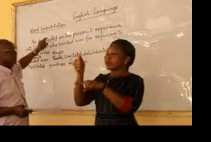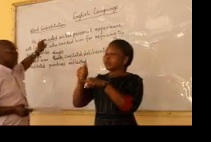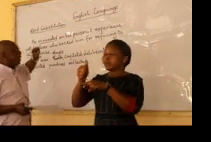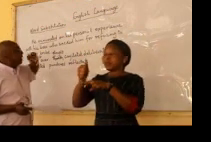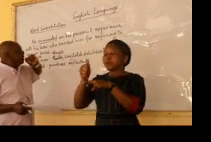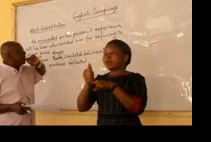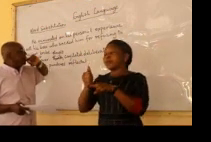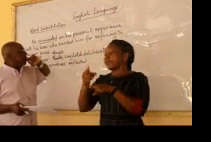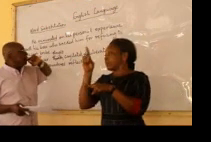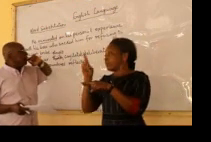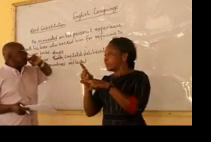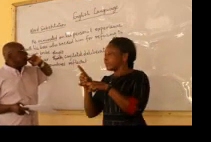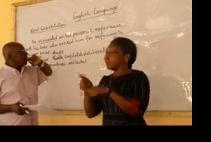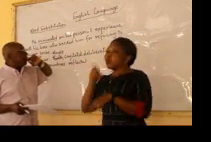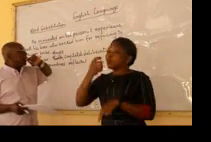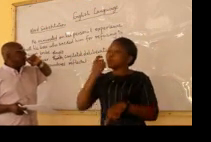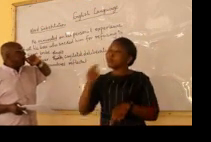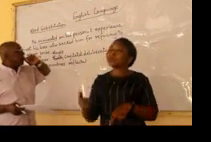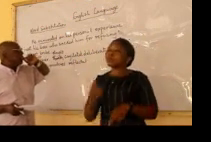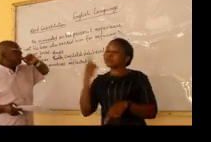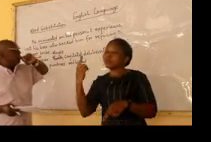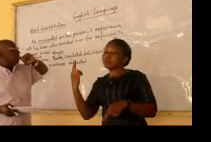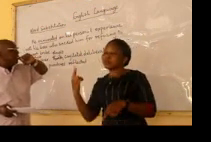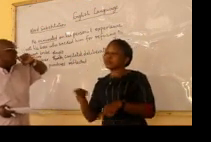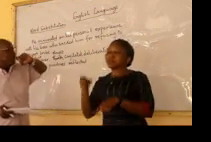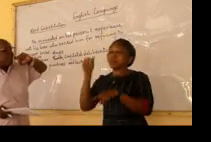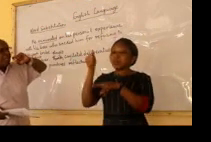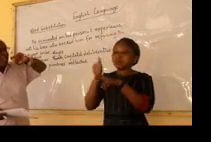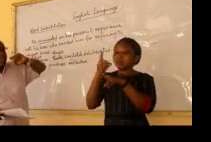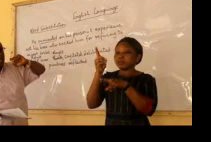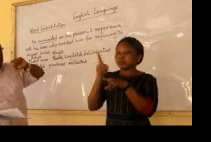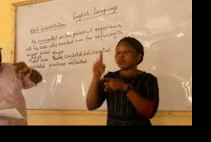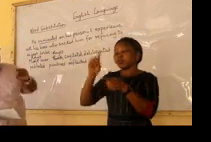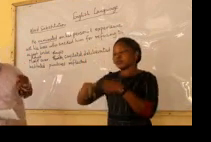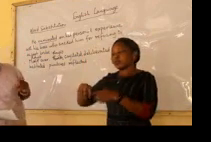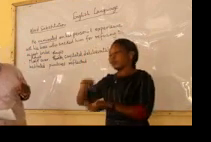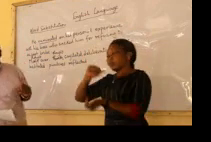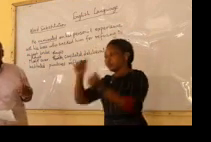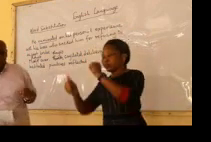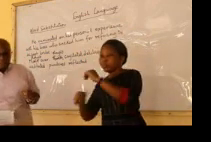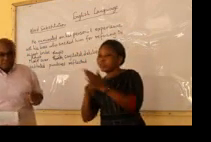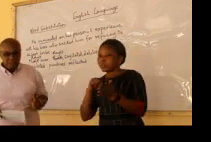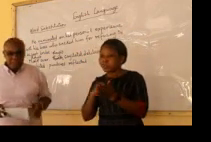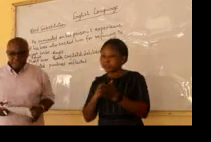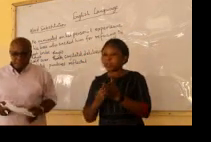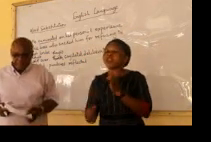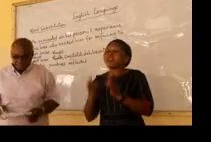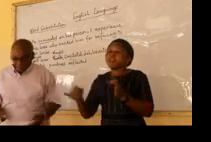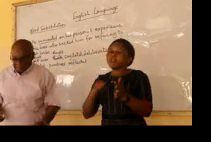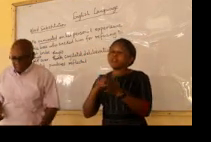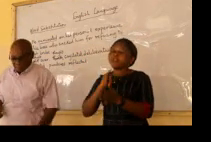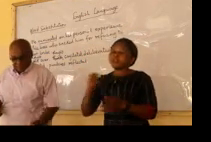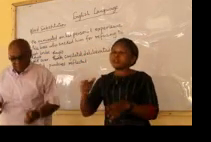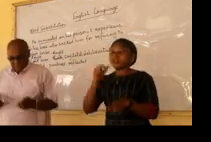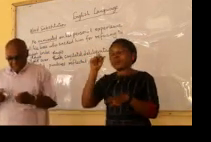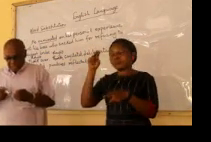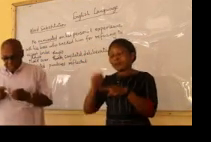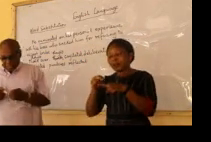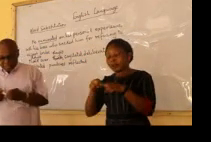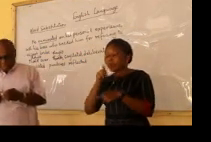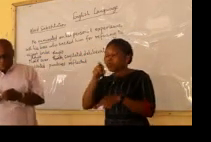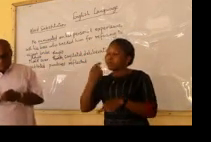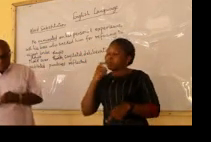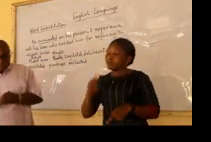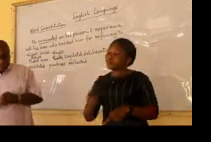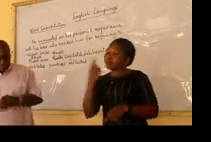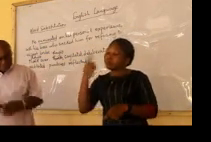Remember, you are given either a noun, a verb,